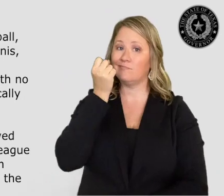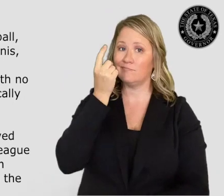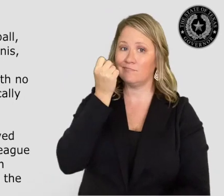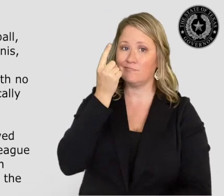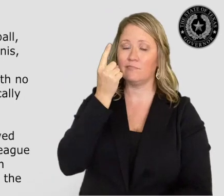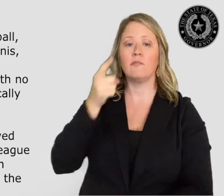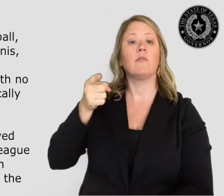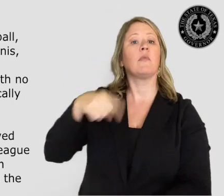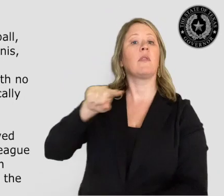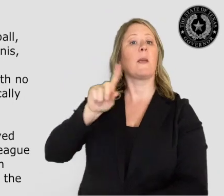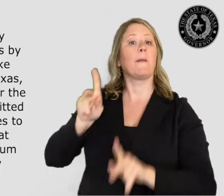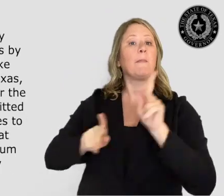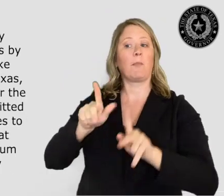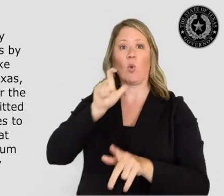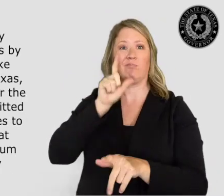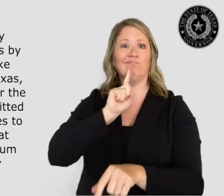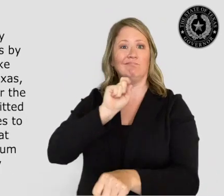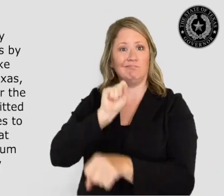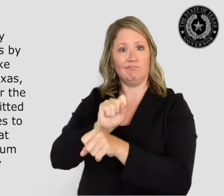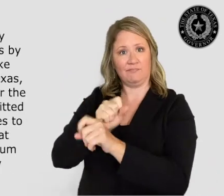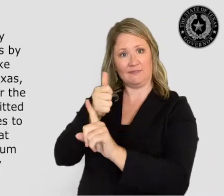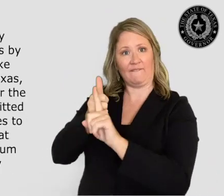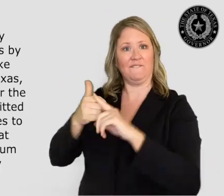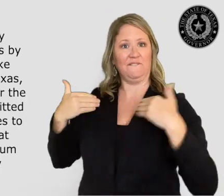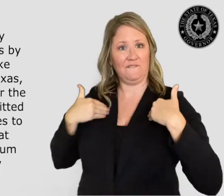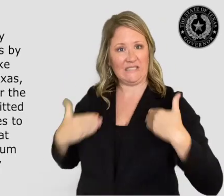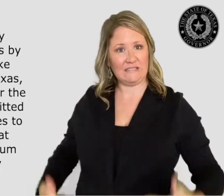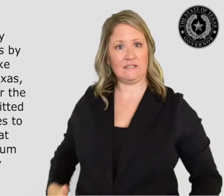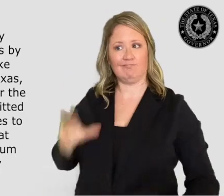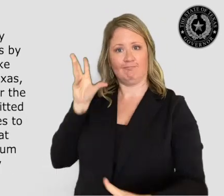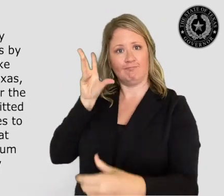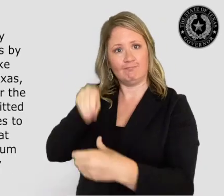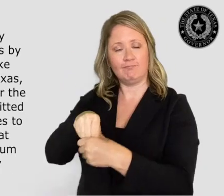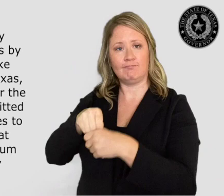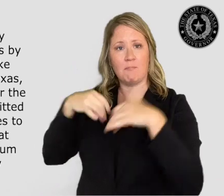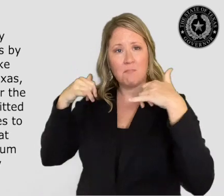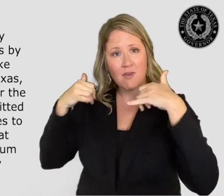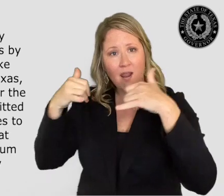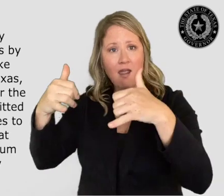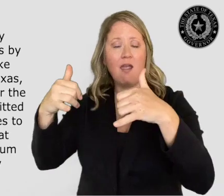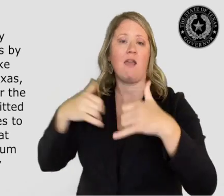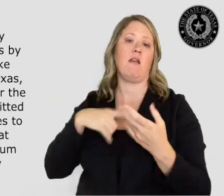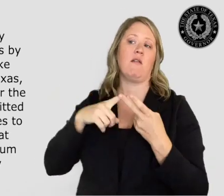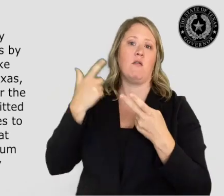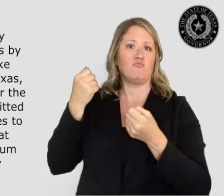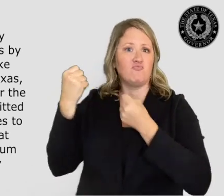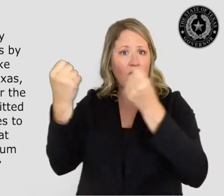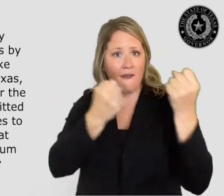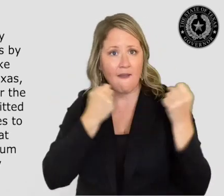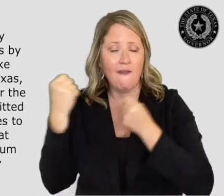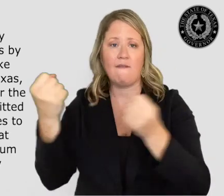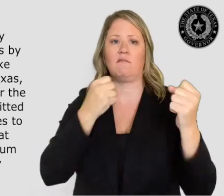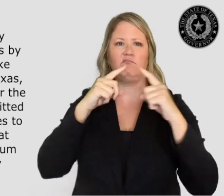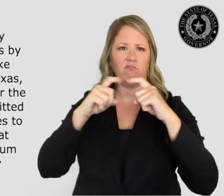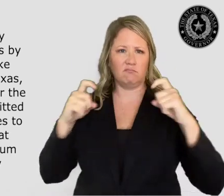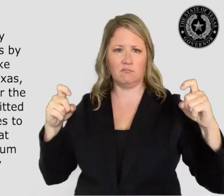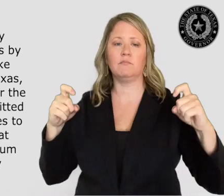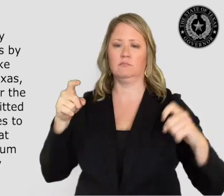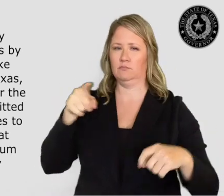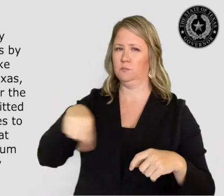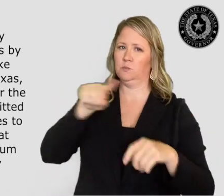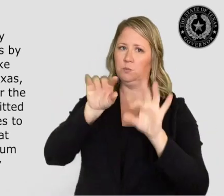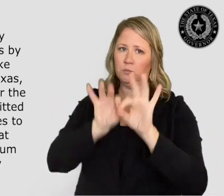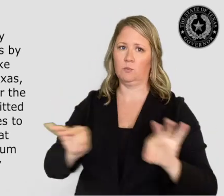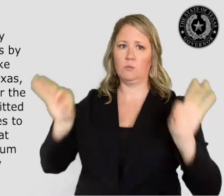in consultation with the Office of the Governor and any recommendations by the Advisory Strike Force to Open Texas, based